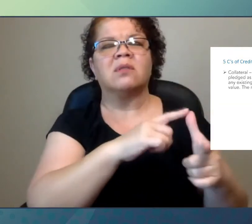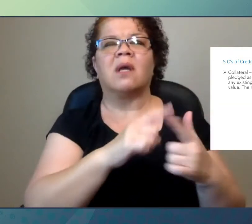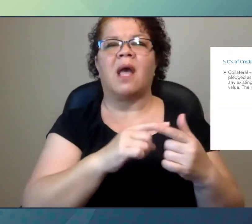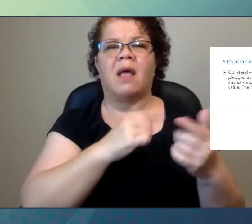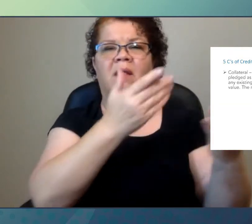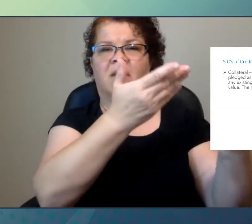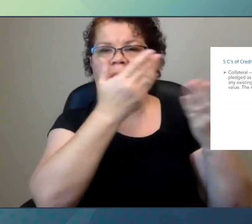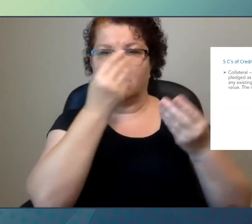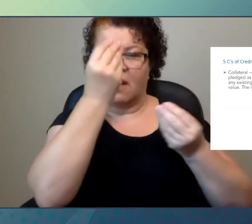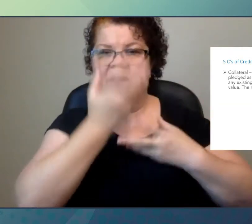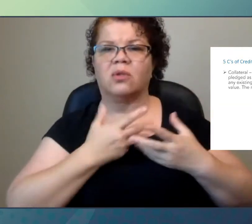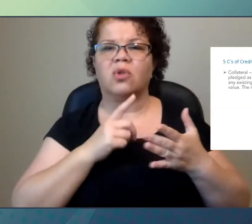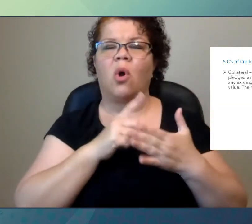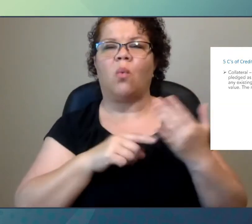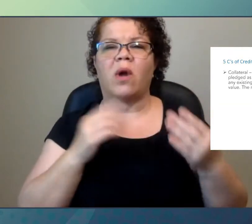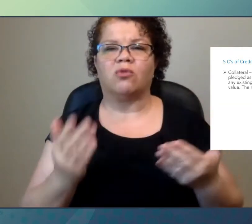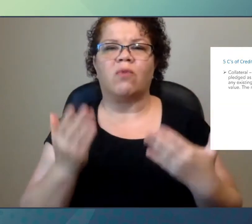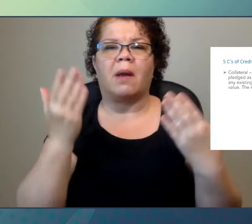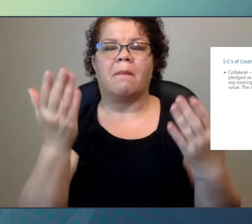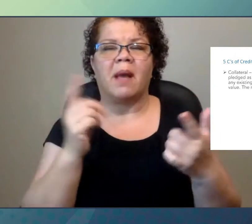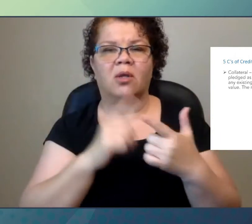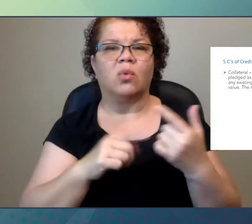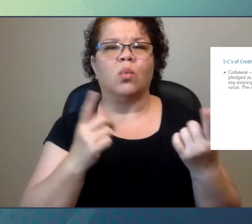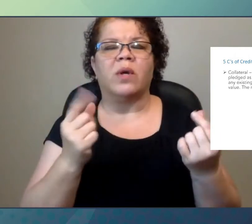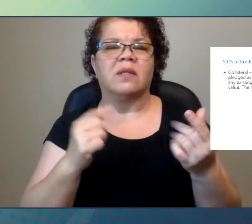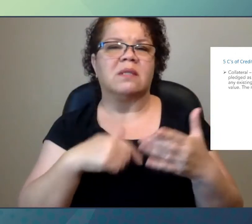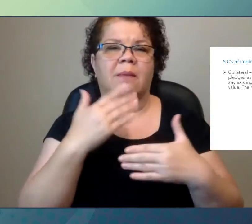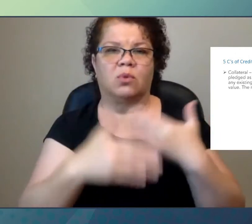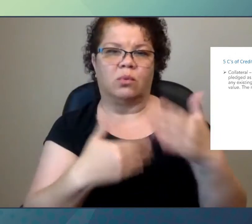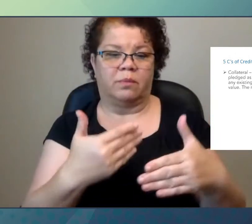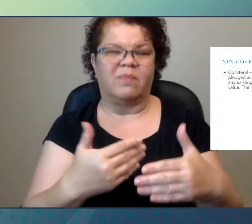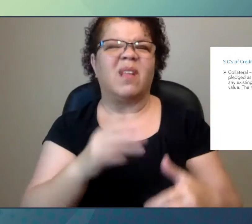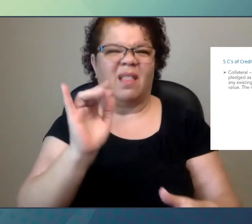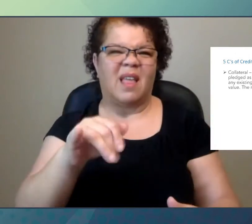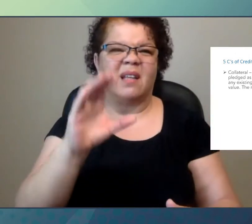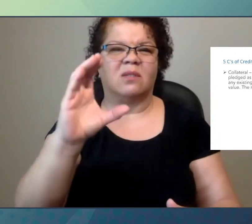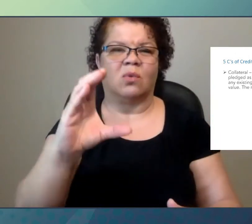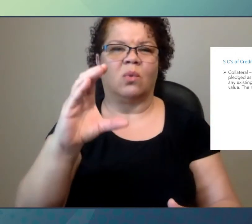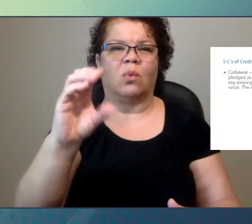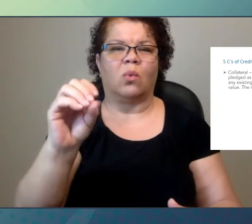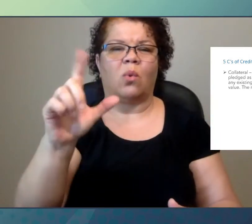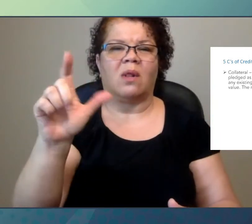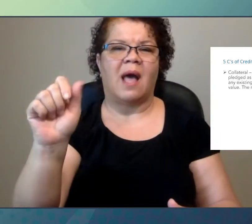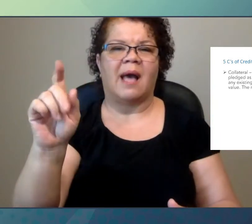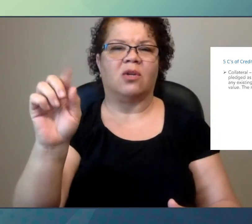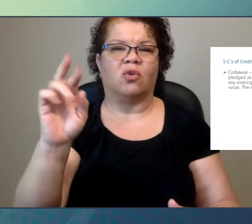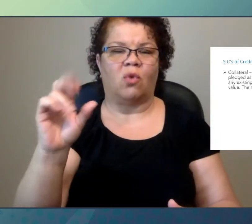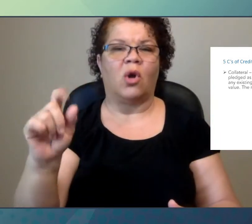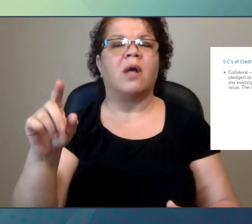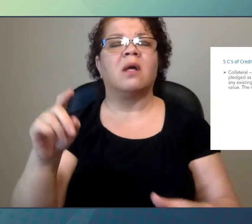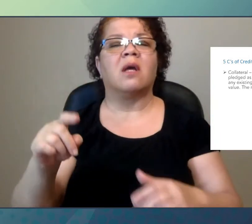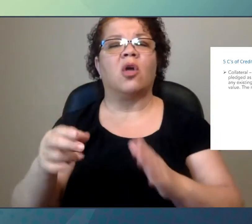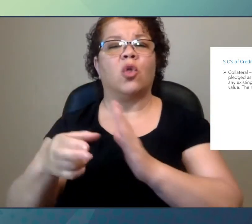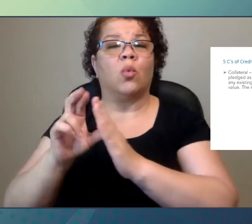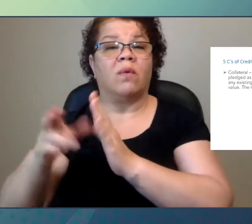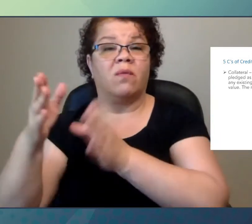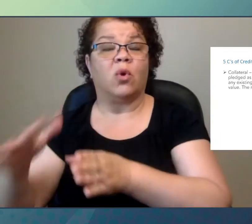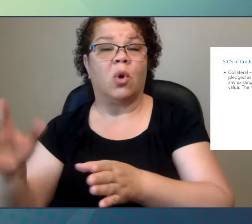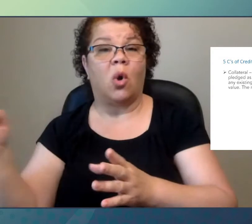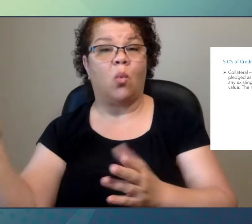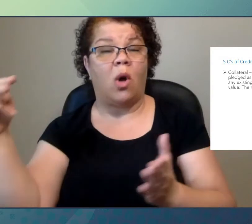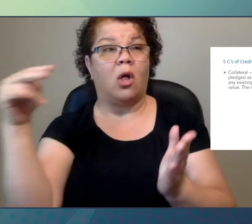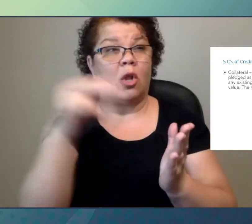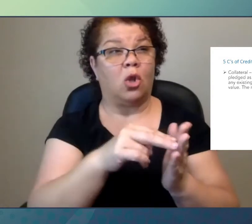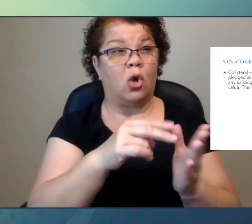recommended, what the next step would be. But that is the collateral. Again, the underwriter will review the appraisal in detail to ensure that